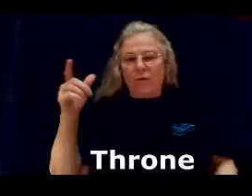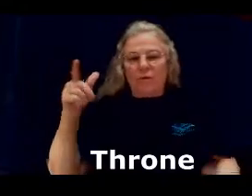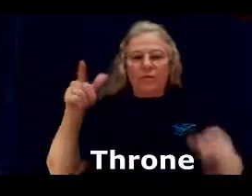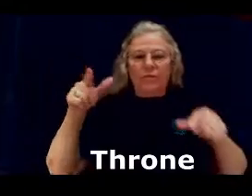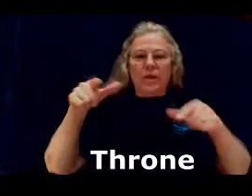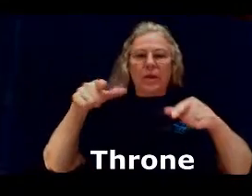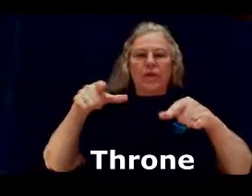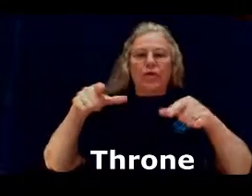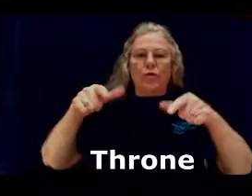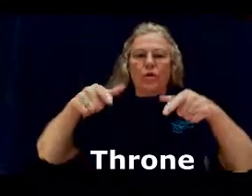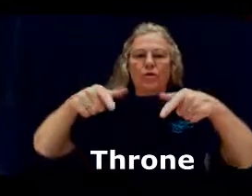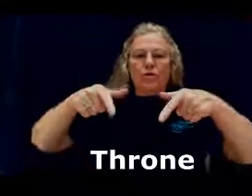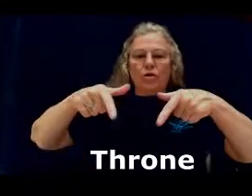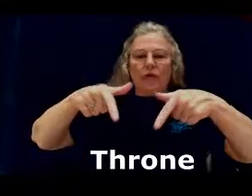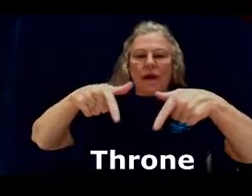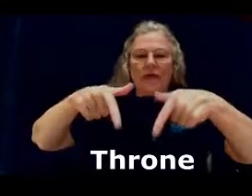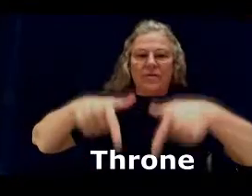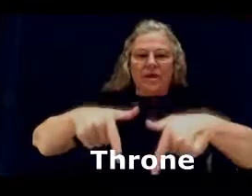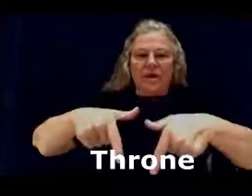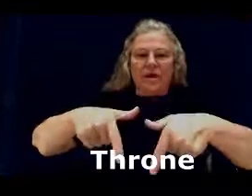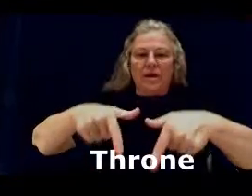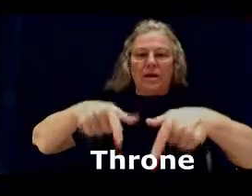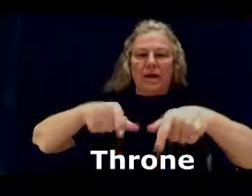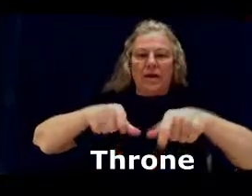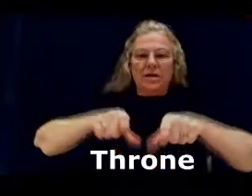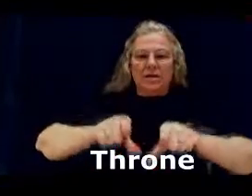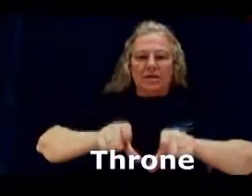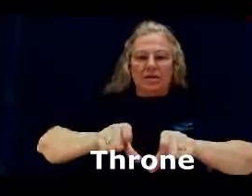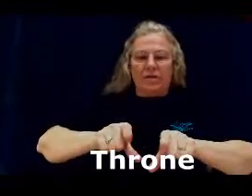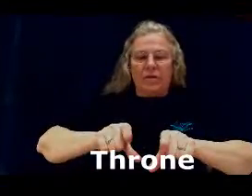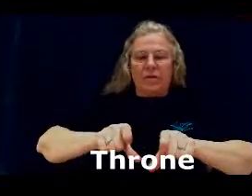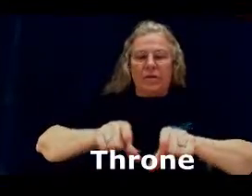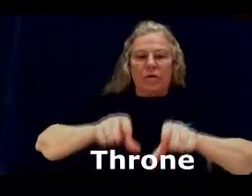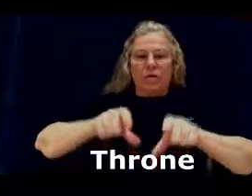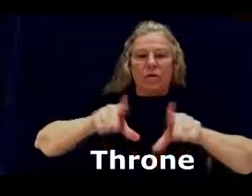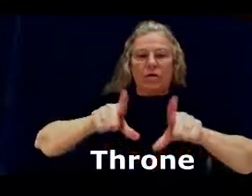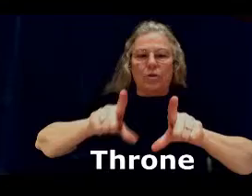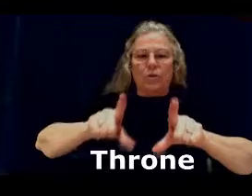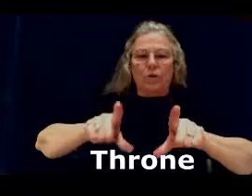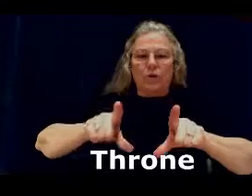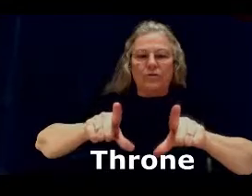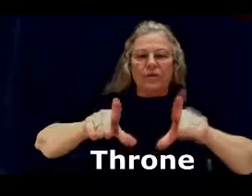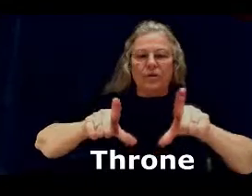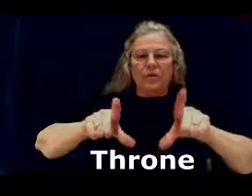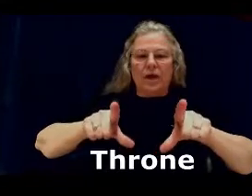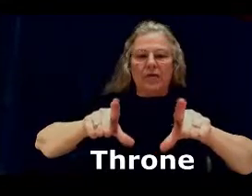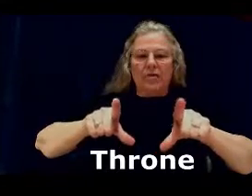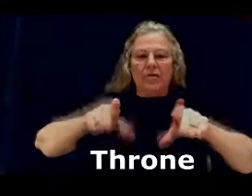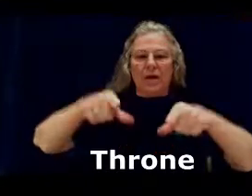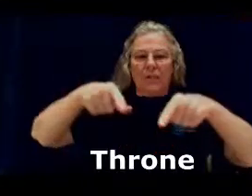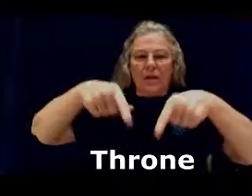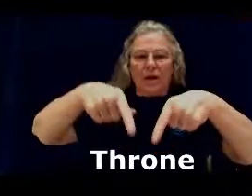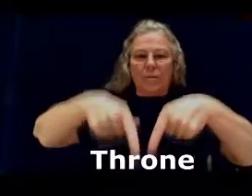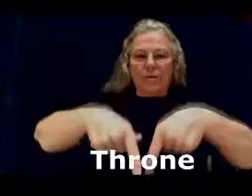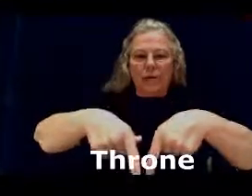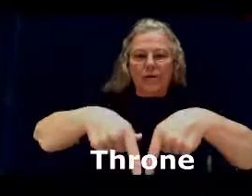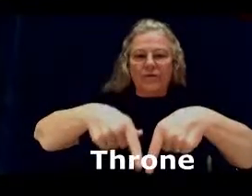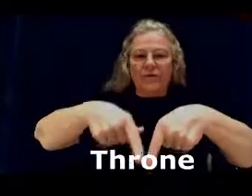Throne, you're going to look at the legs of the throne. Your pointer finger and your thumb. Pointer